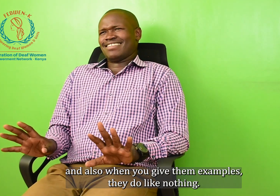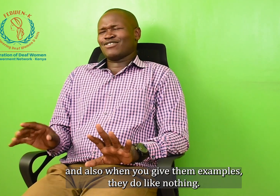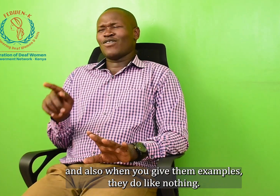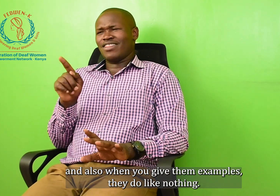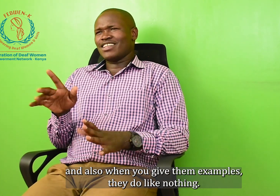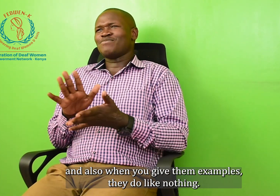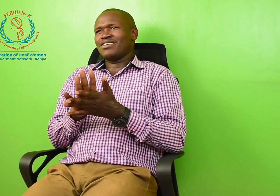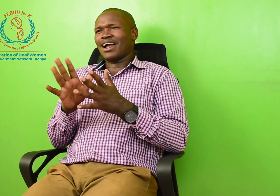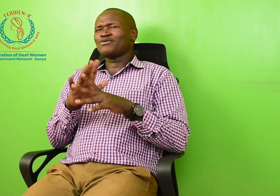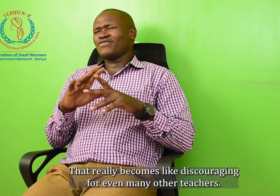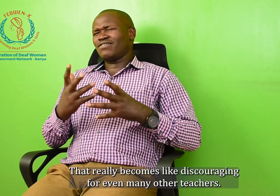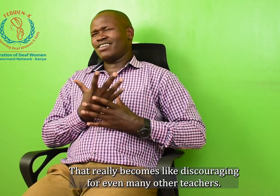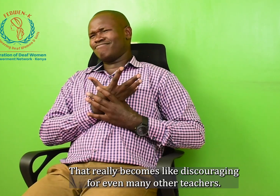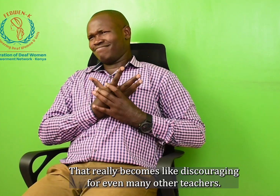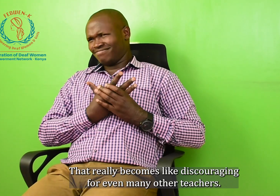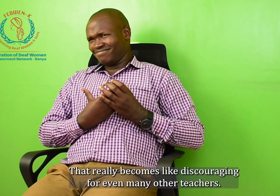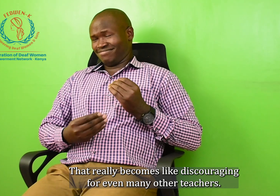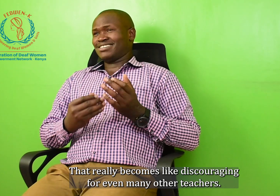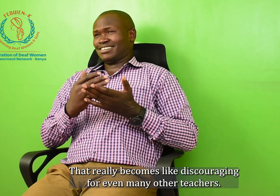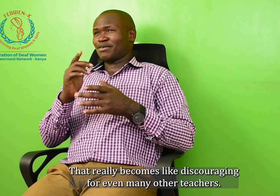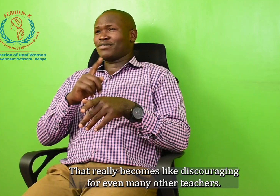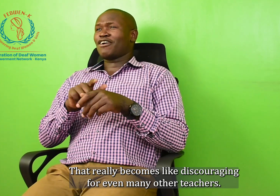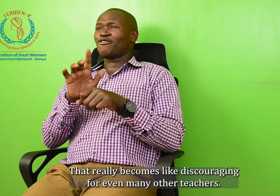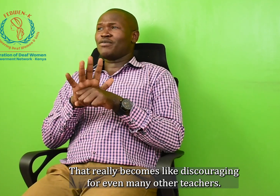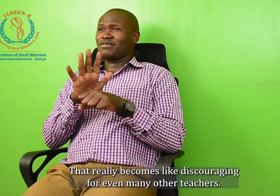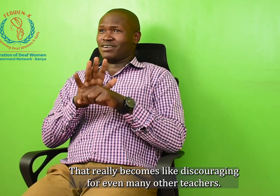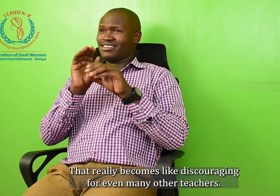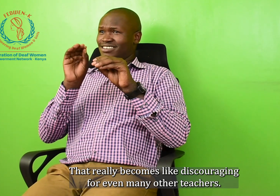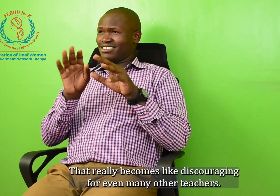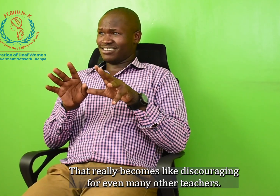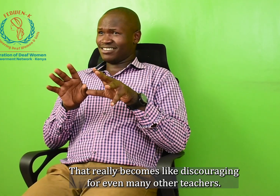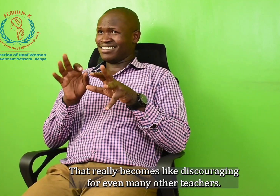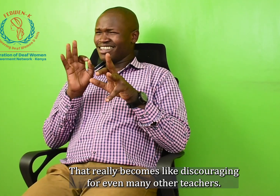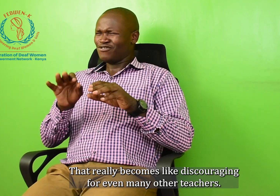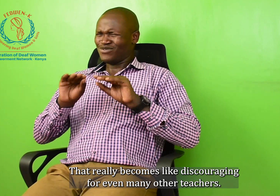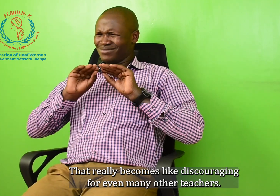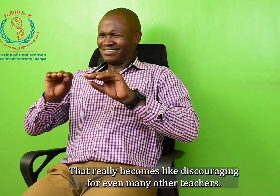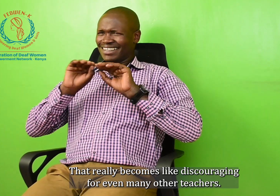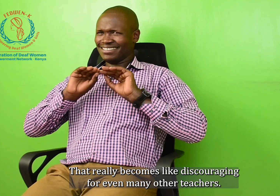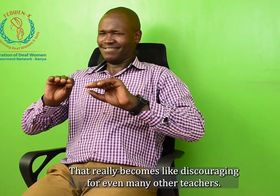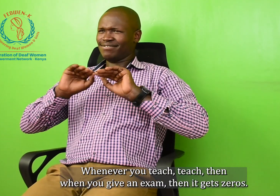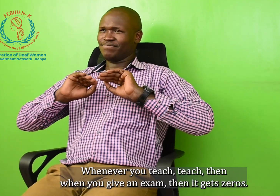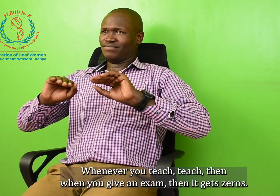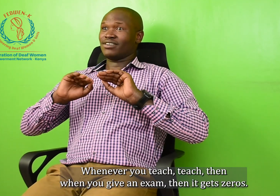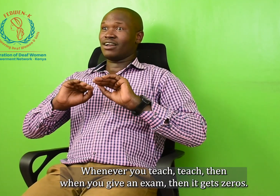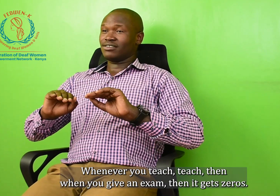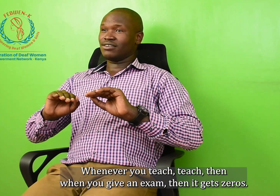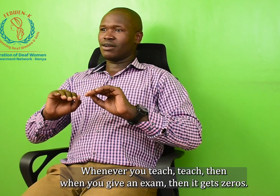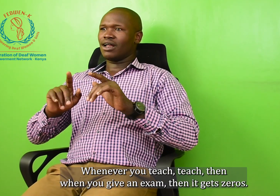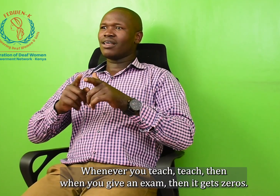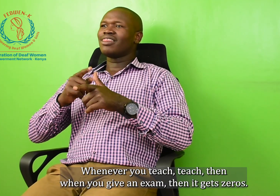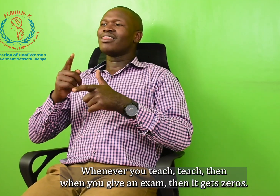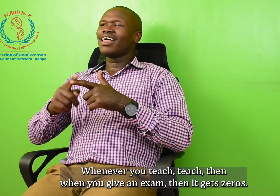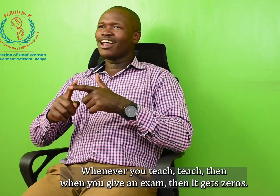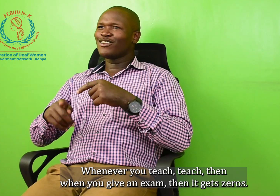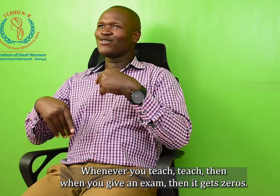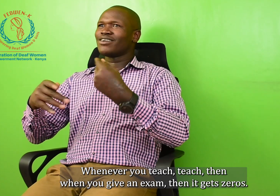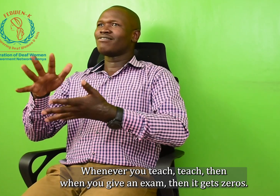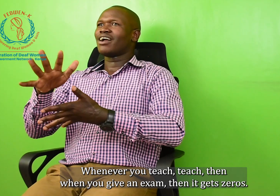like nothing. That really becomes like discouraging for even many other teachers. Whenever you teach, then when